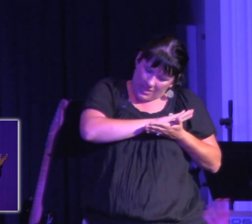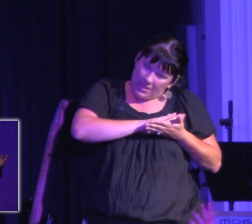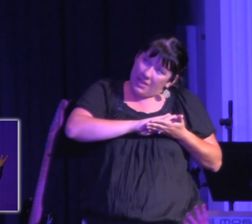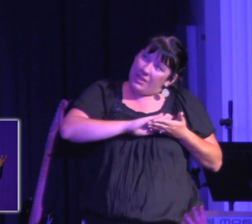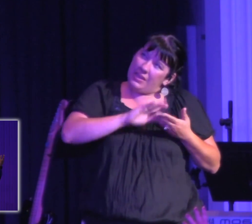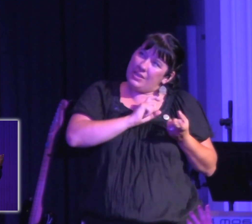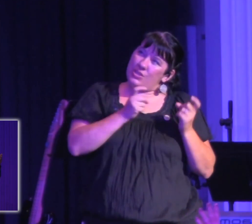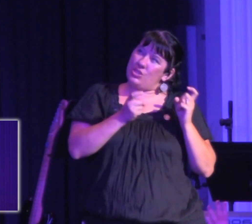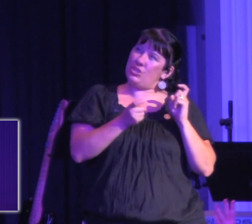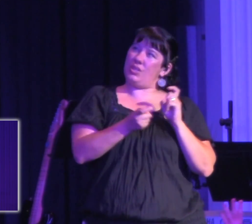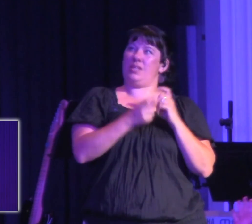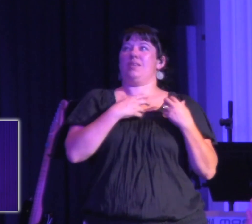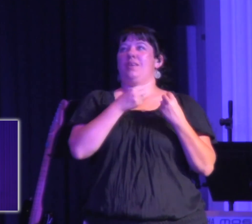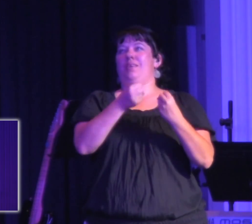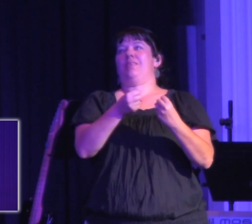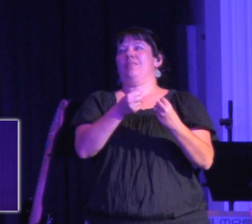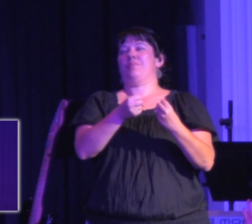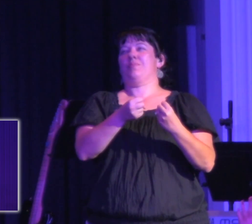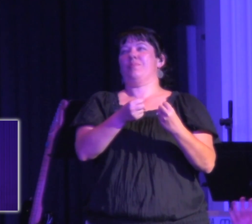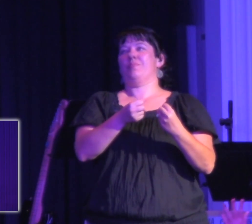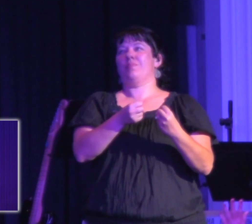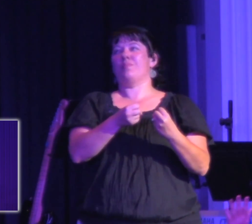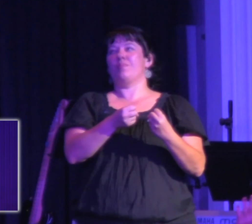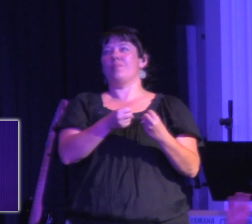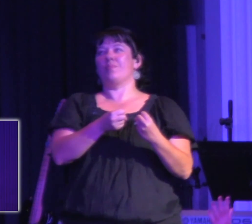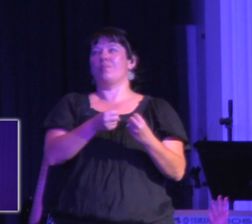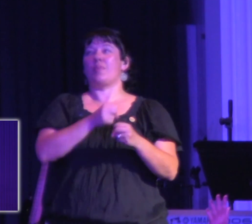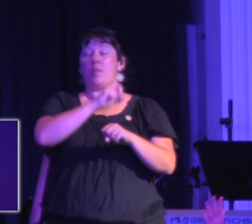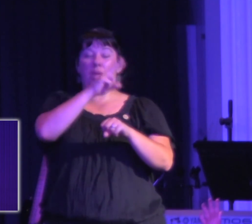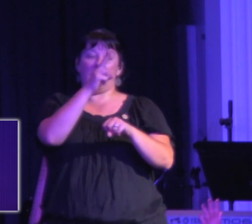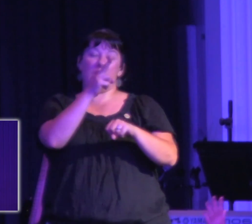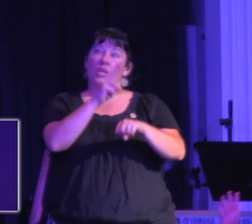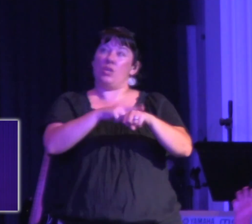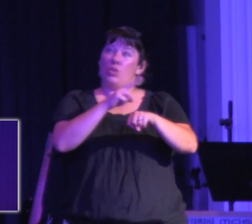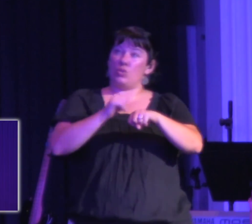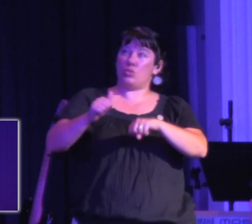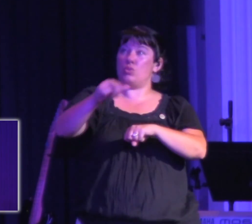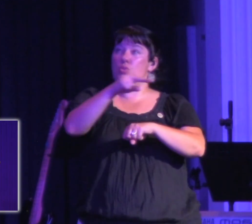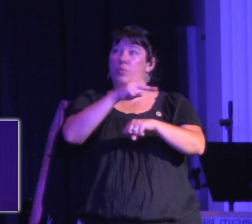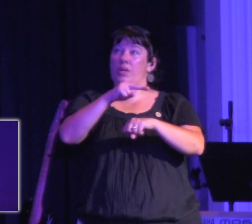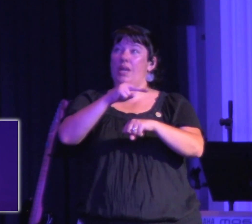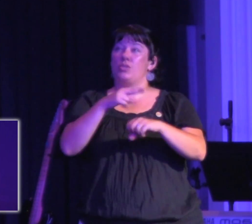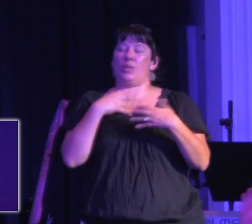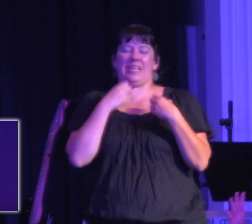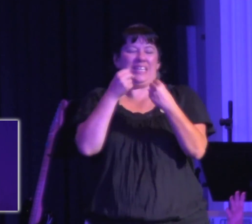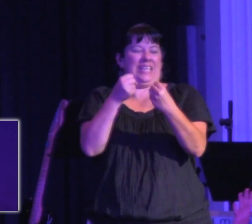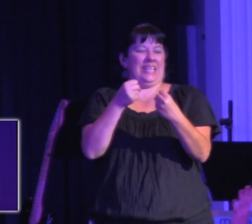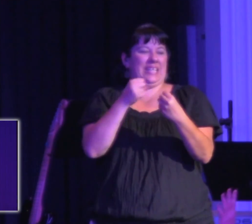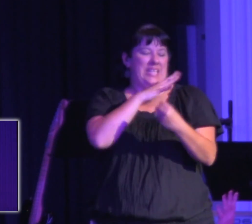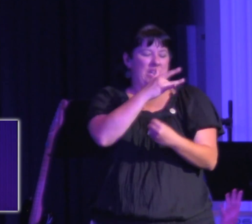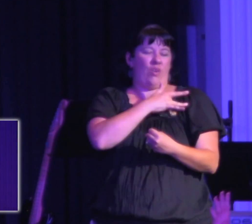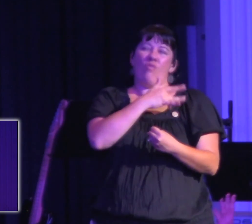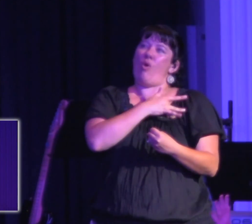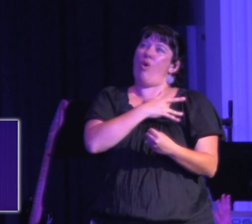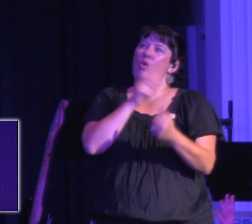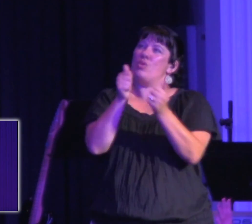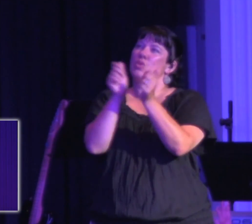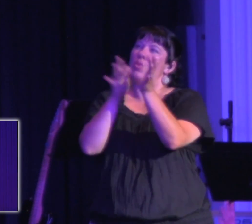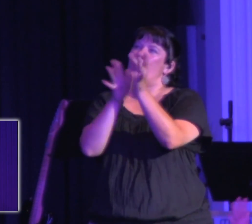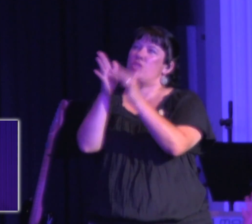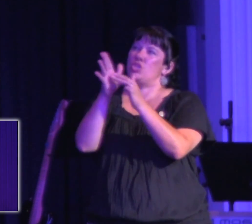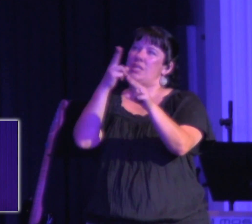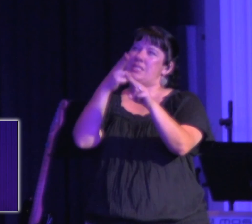And God, may there be a supernatural healing of hearts today in this place. I pray in the mighty name of